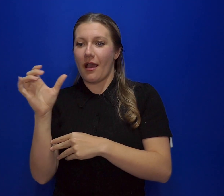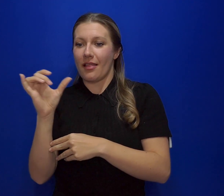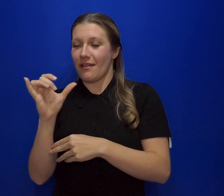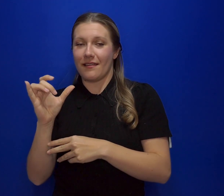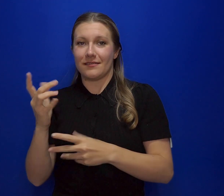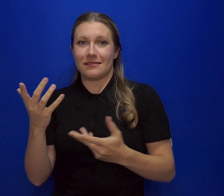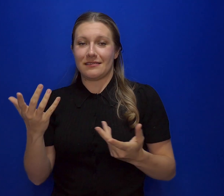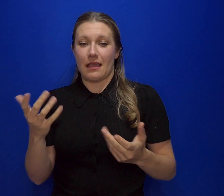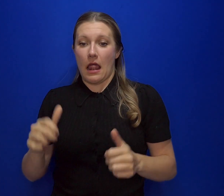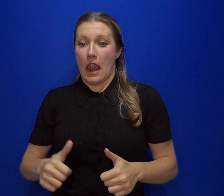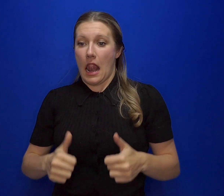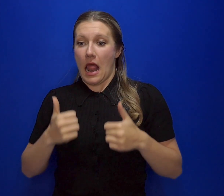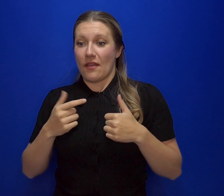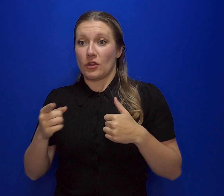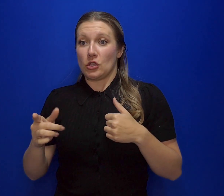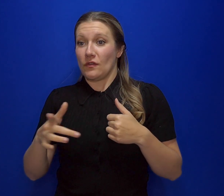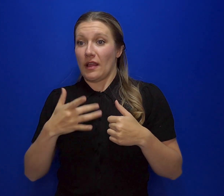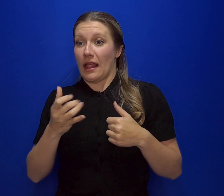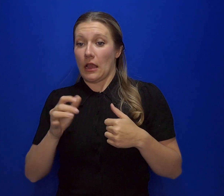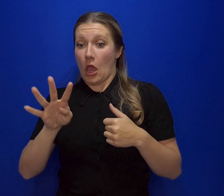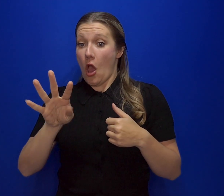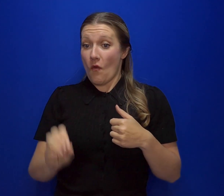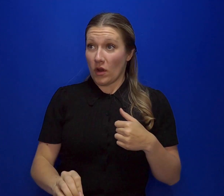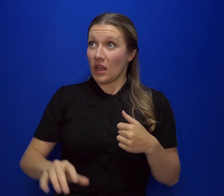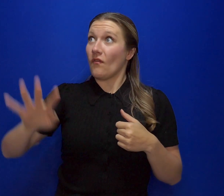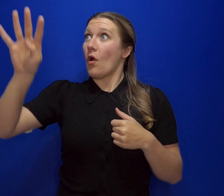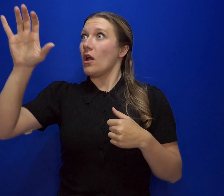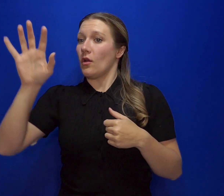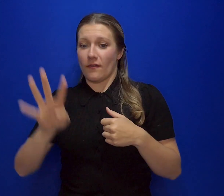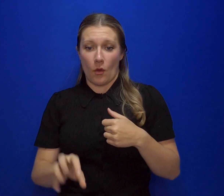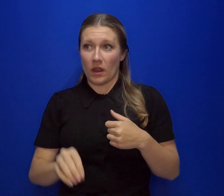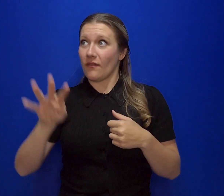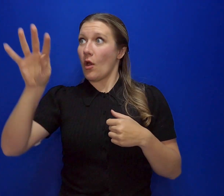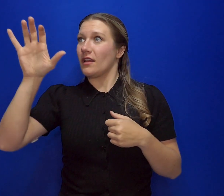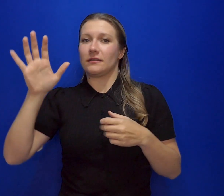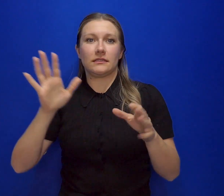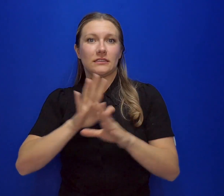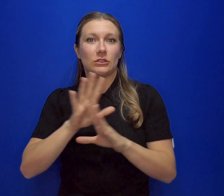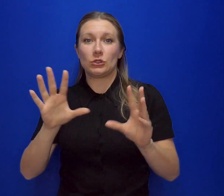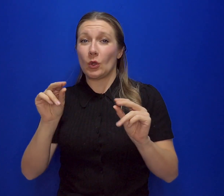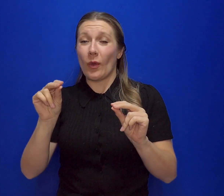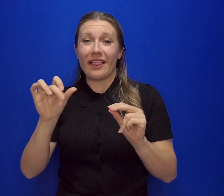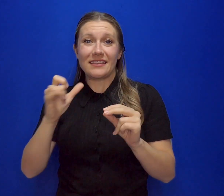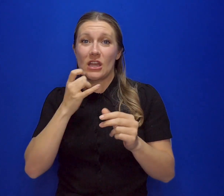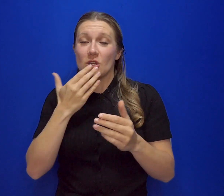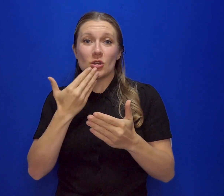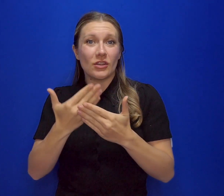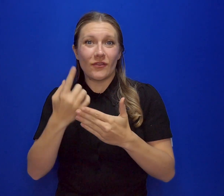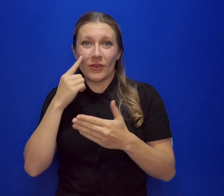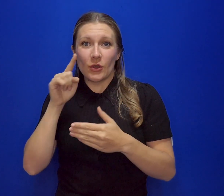life where you're like, oh my God, I'm 40. Oh my God, I'm 400. Oh my God, I'm Correct. 40. I'm like, that's not good for you. I said, you want